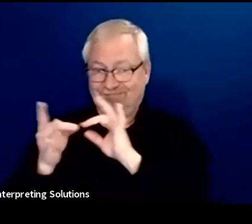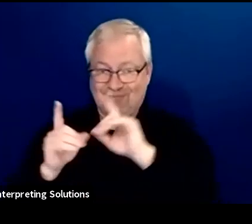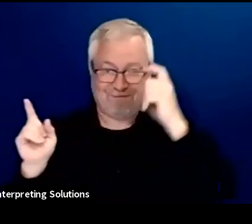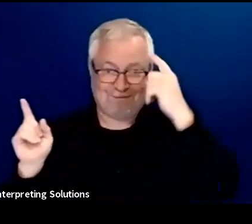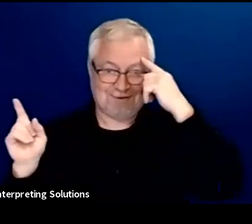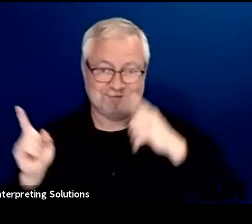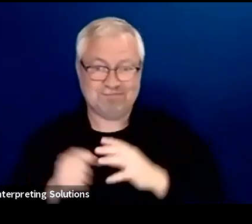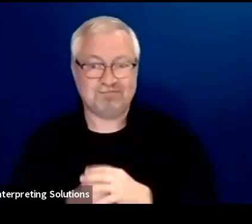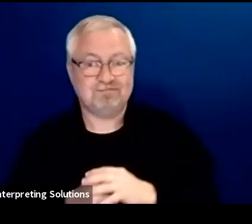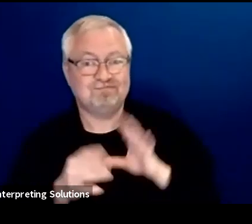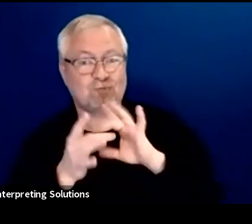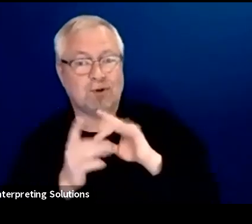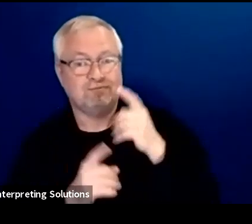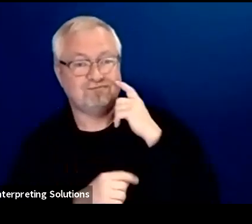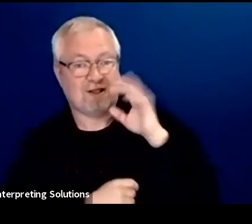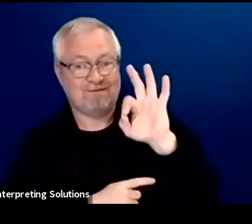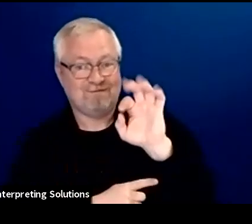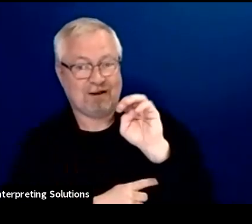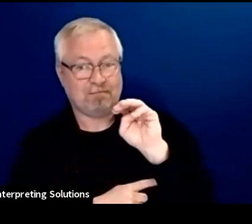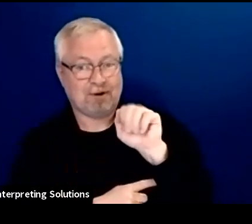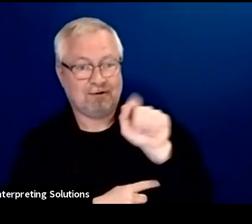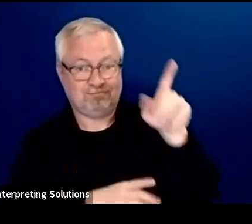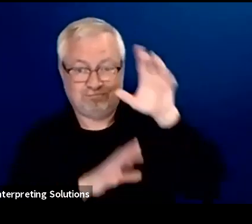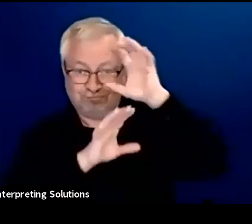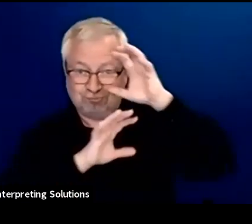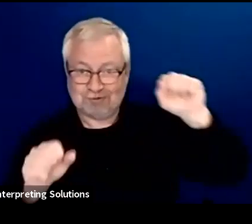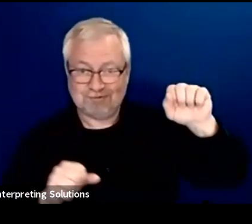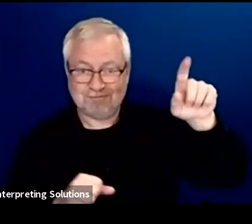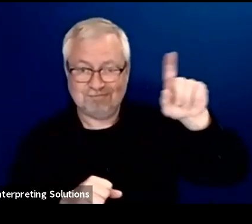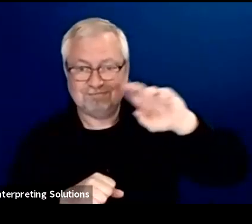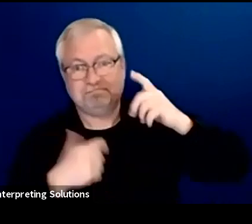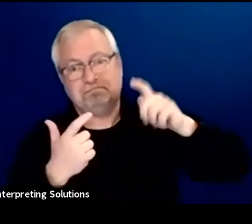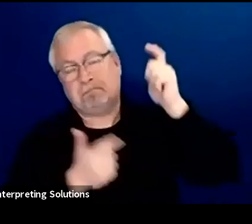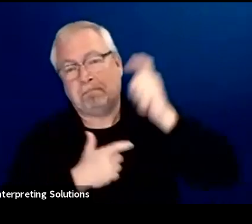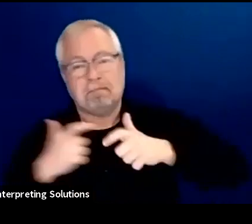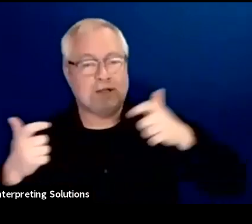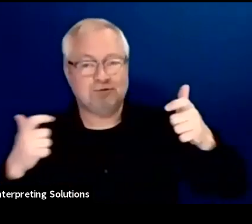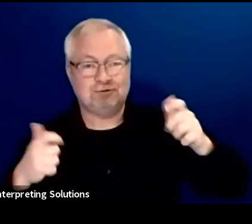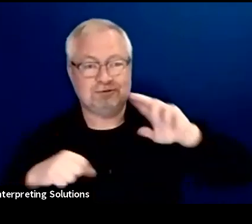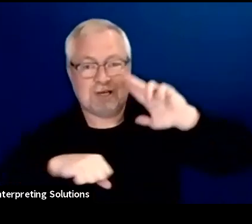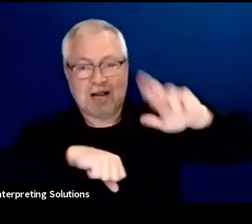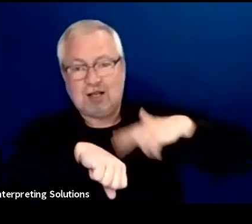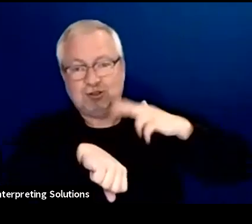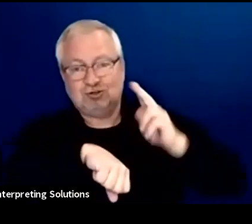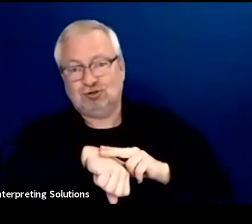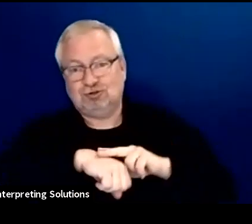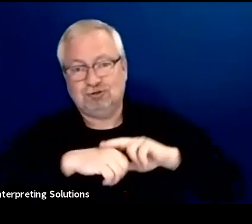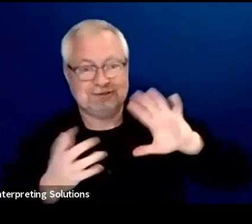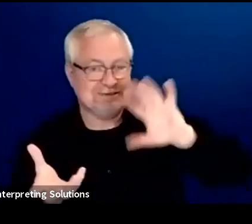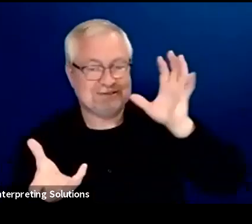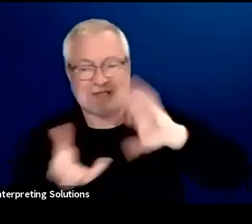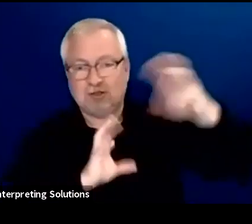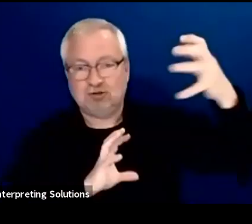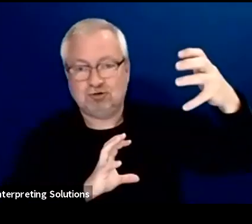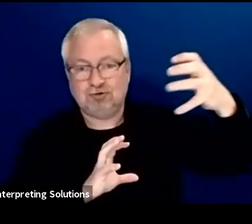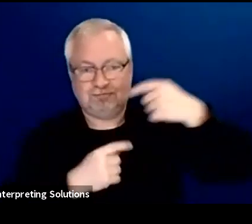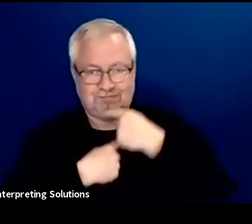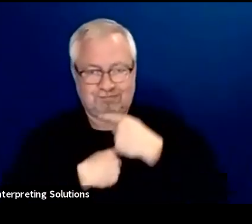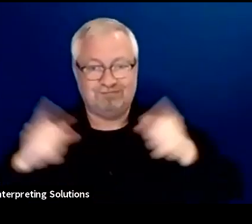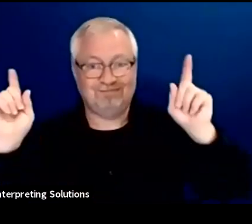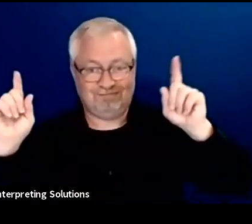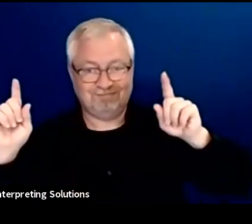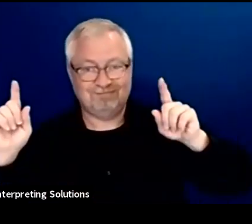for a major disaster declaration had been widely reported on over the weekend. And when approved, that declaration will provide assistance to